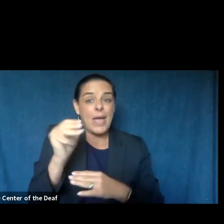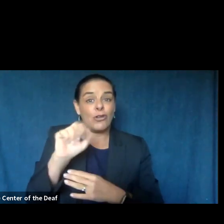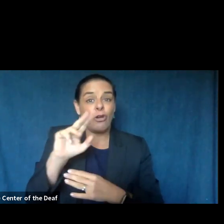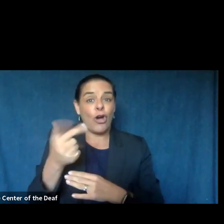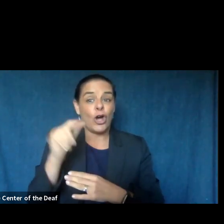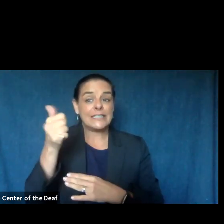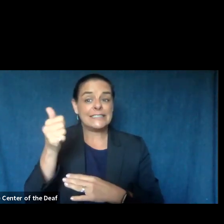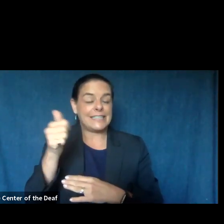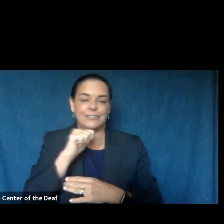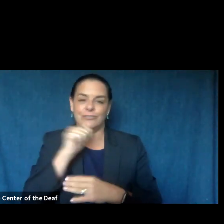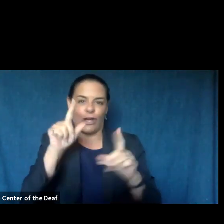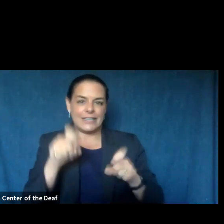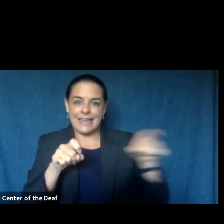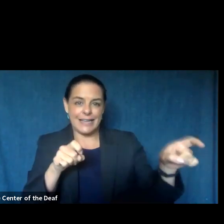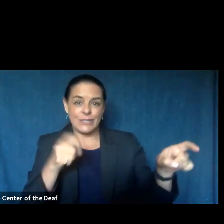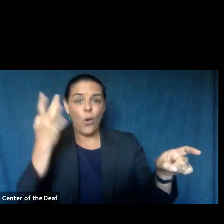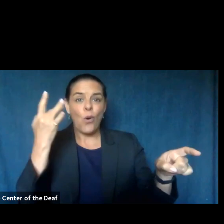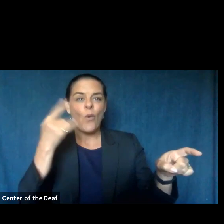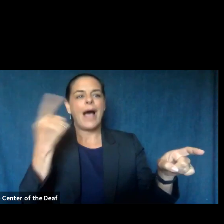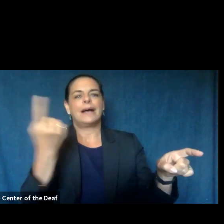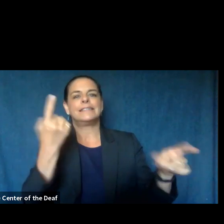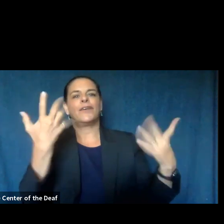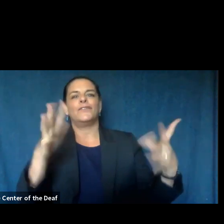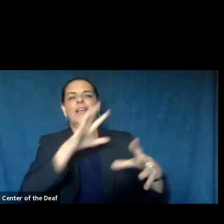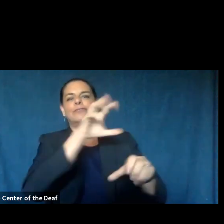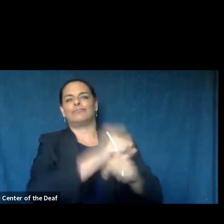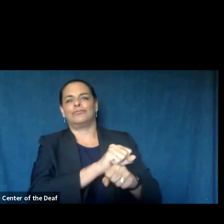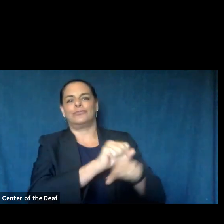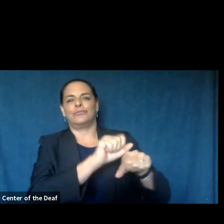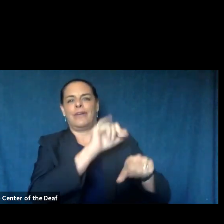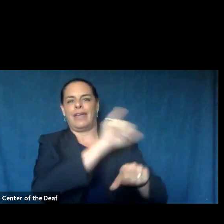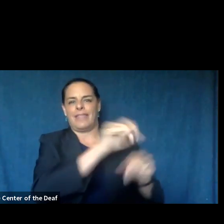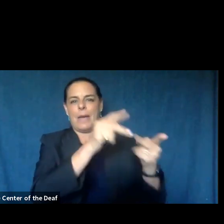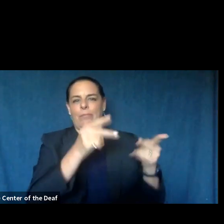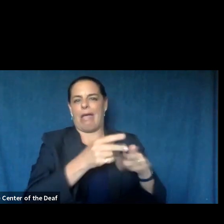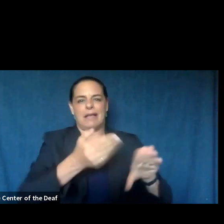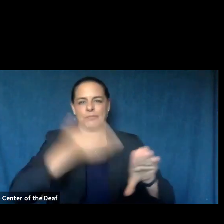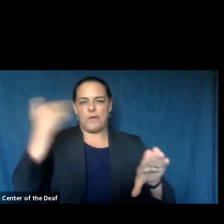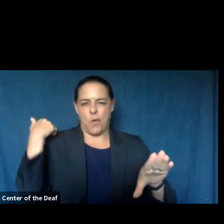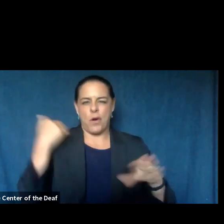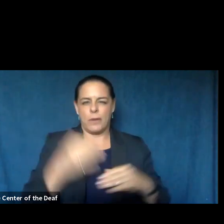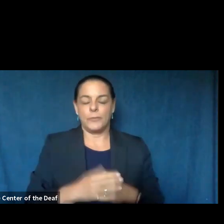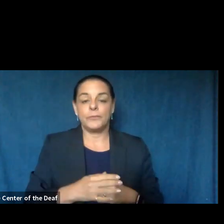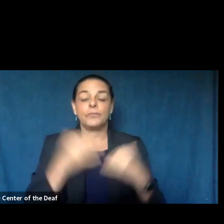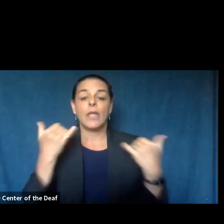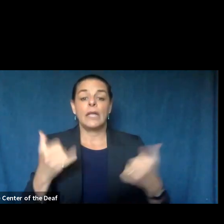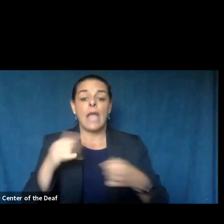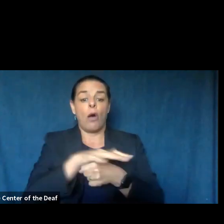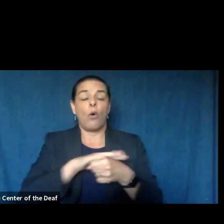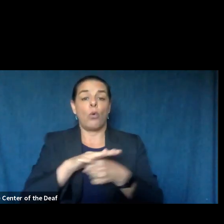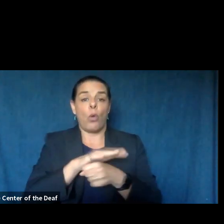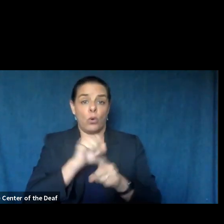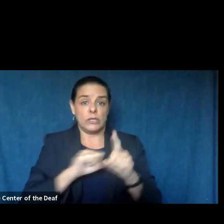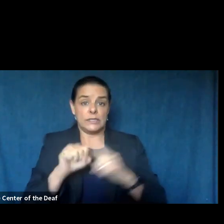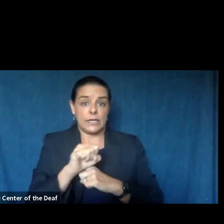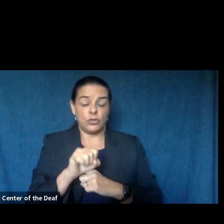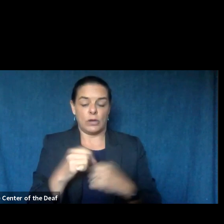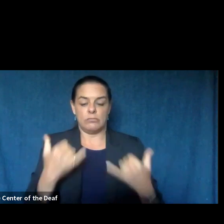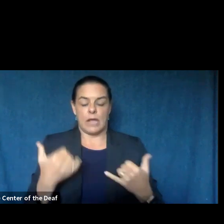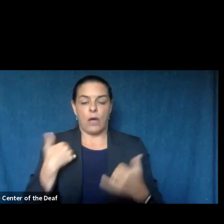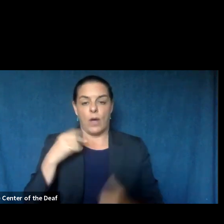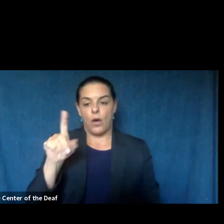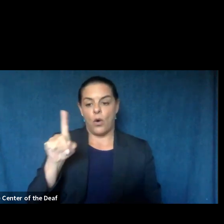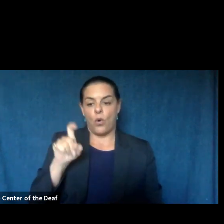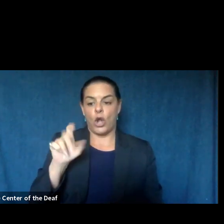testing at the Jacob building due to a prior reservation in that space. Now we'll move into the local situation. We have